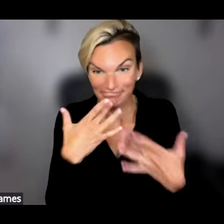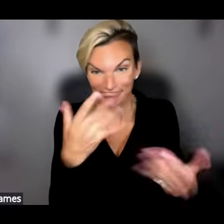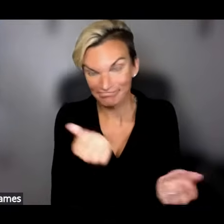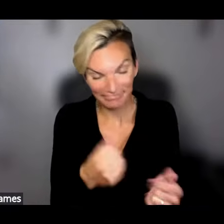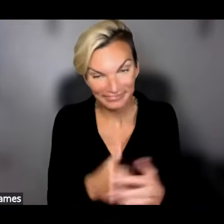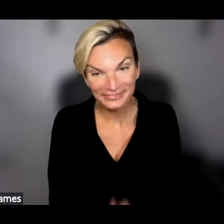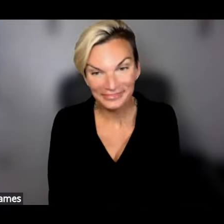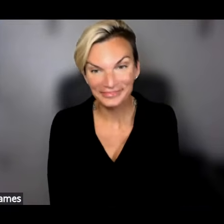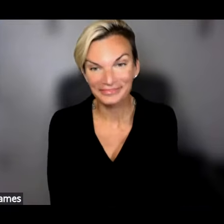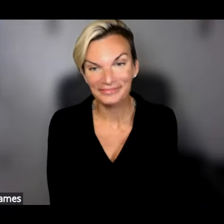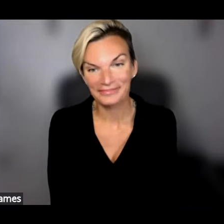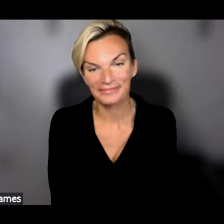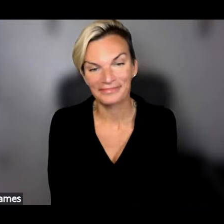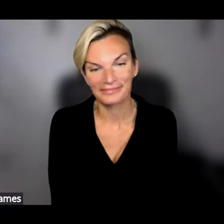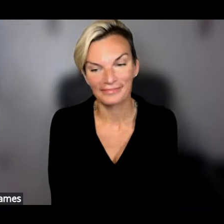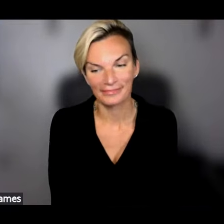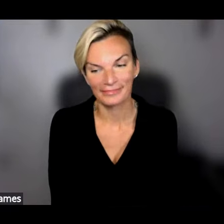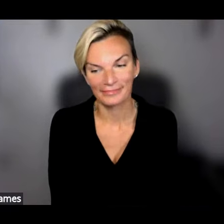that's helpful.